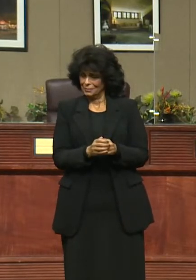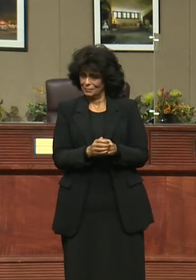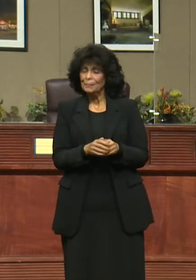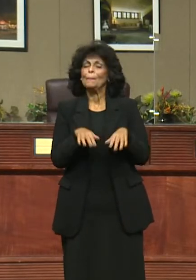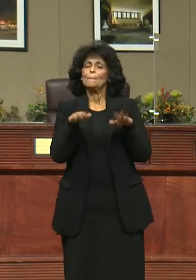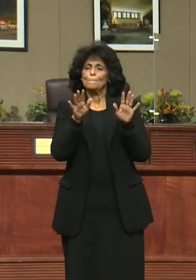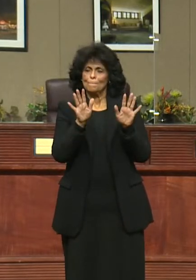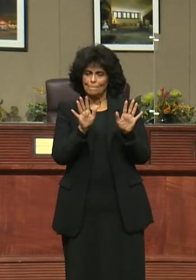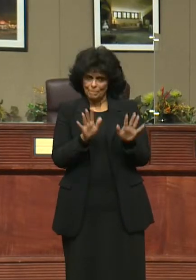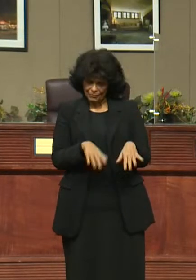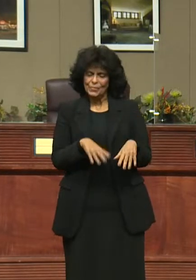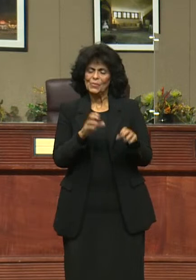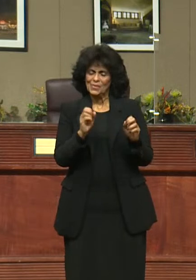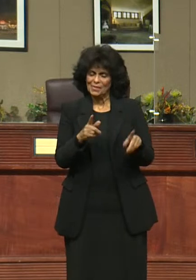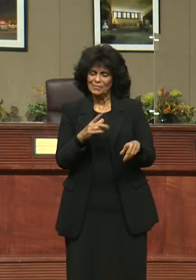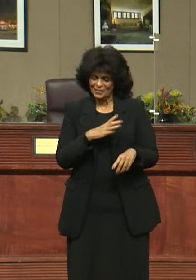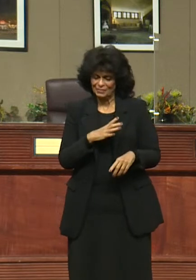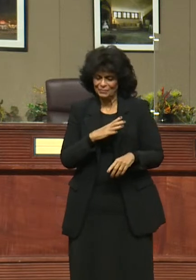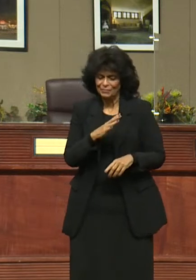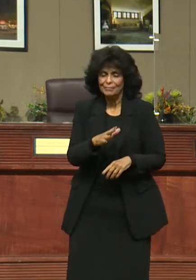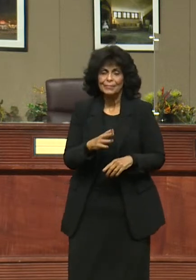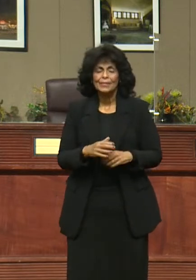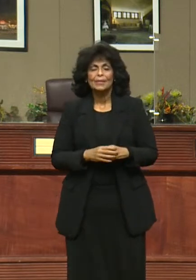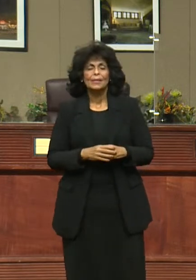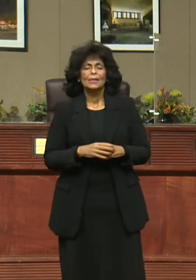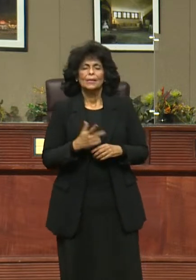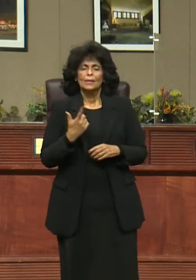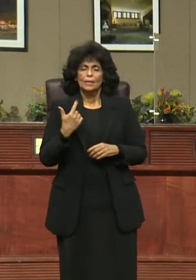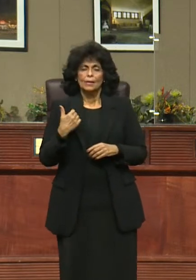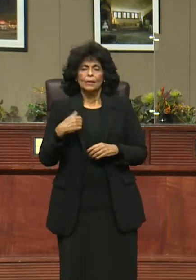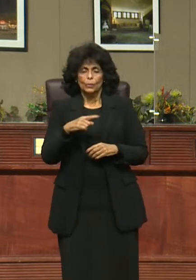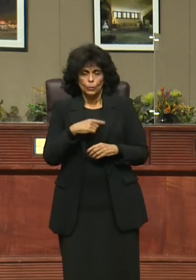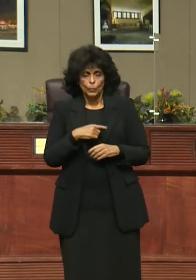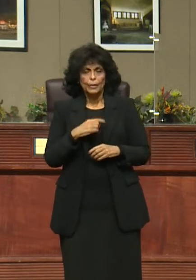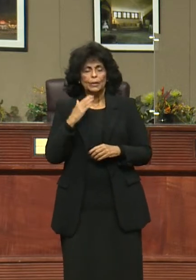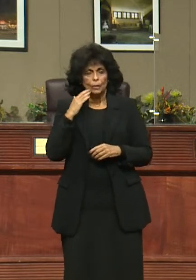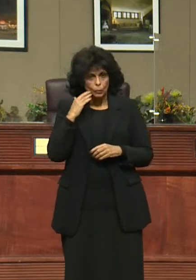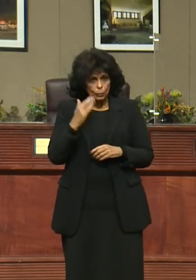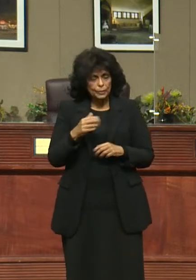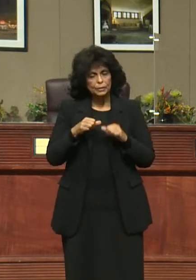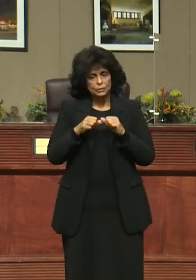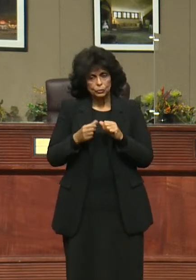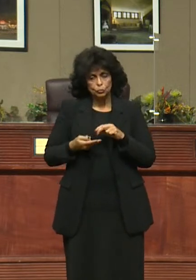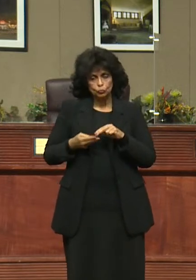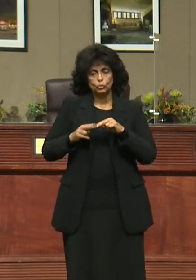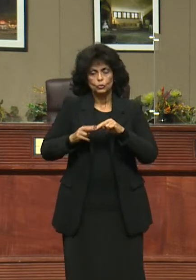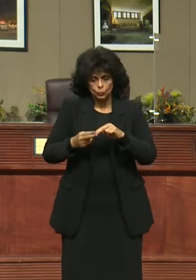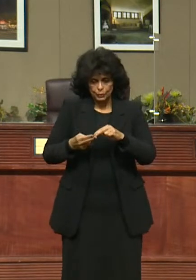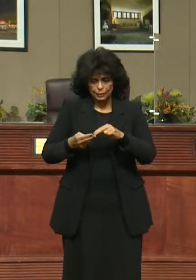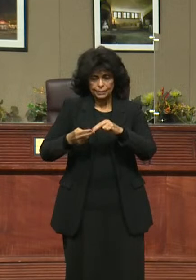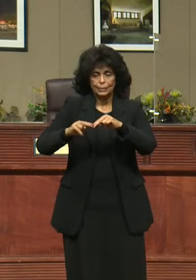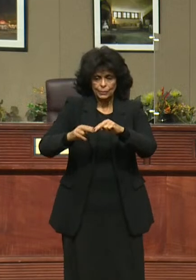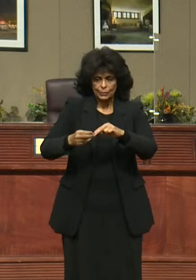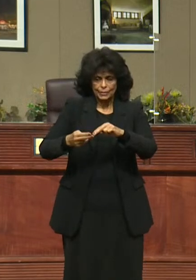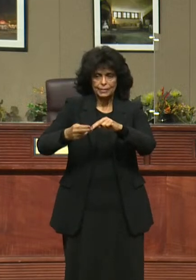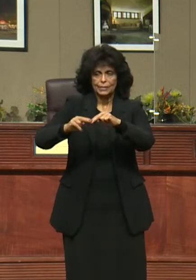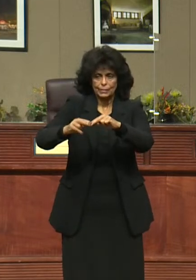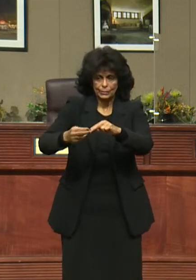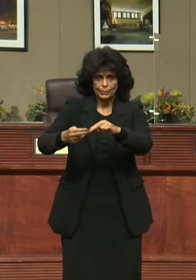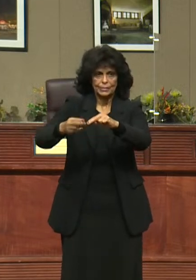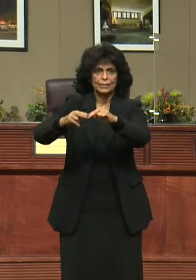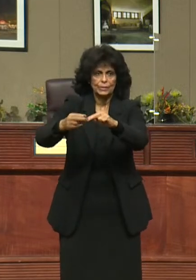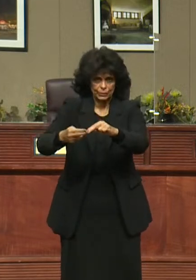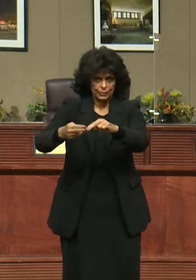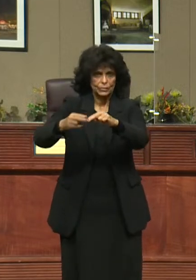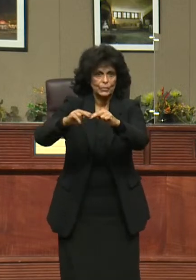So again, we progressively will increase our outings into